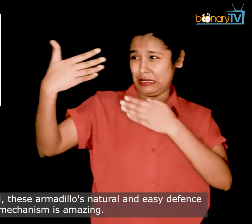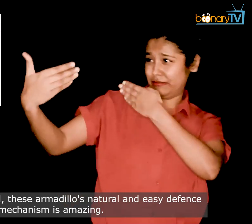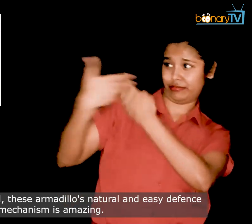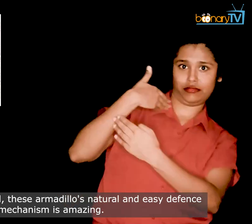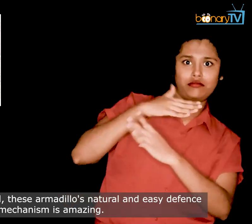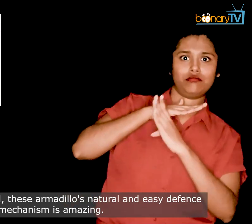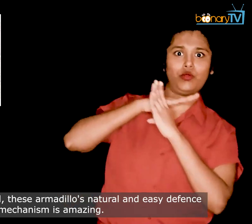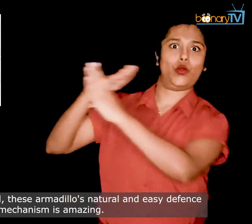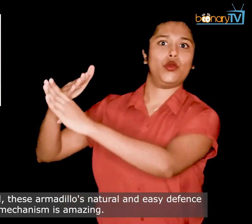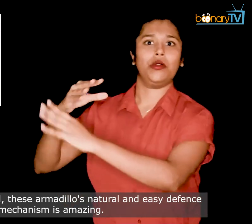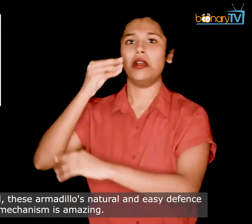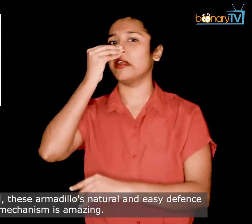amazing.